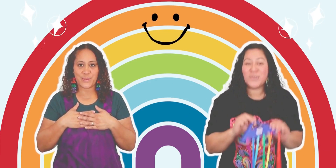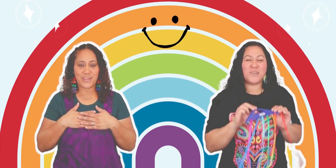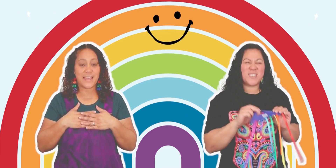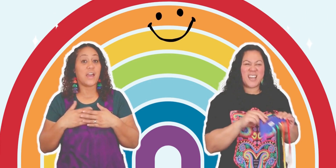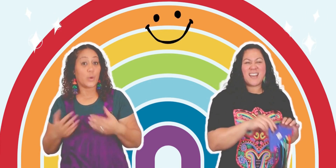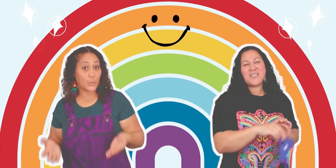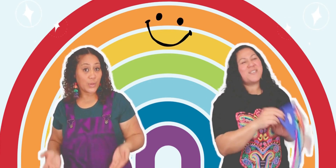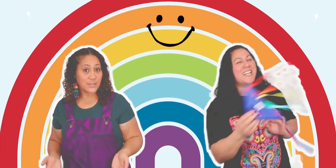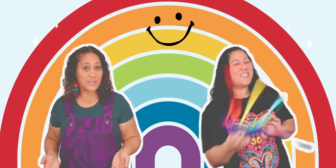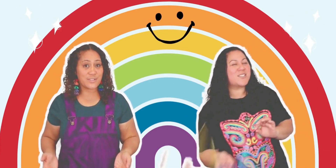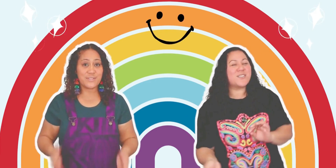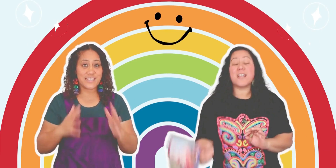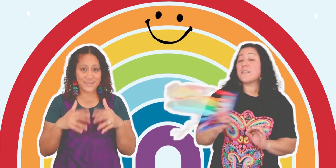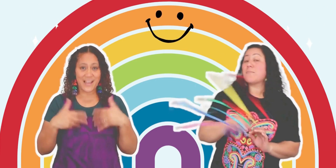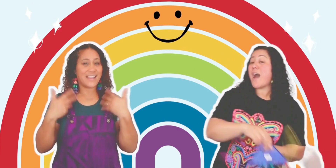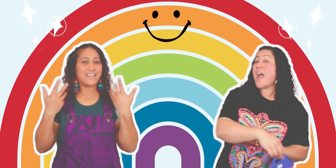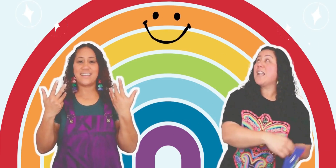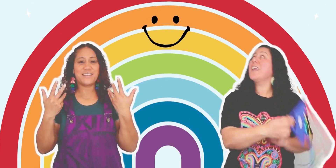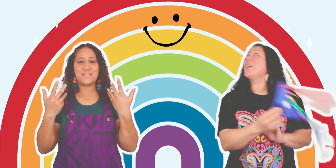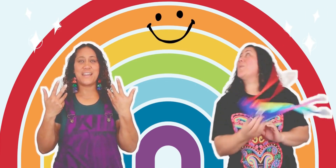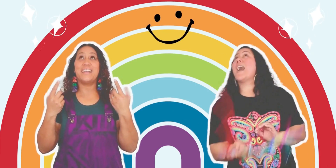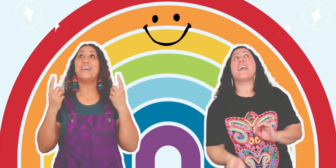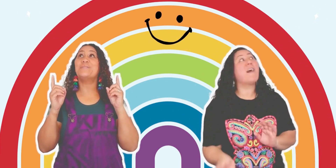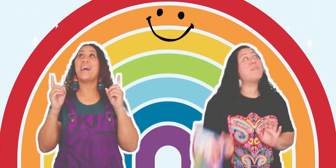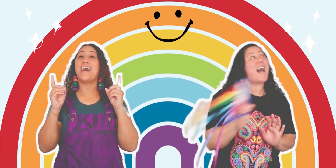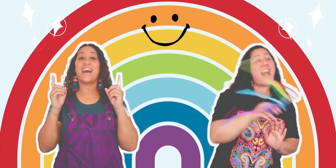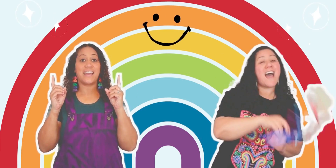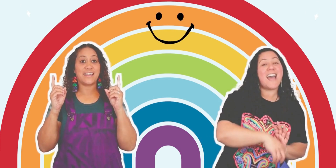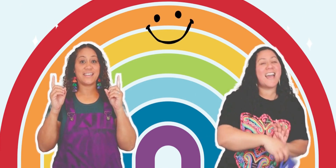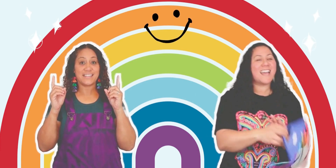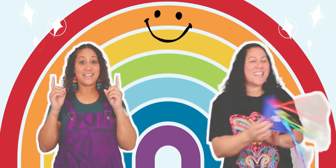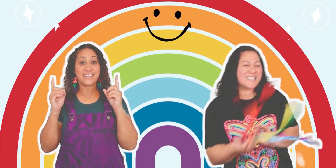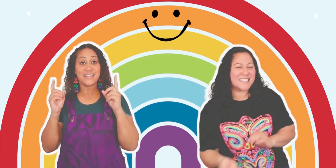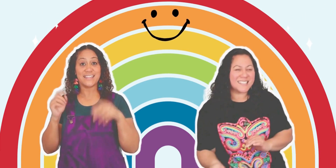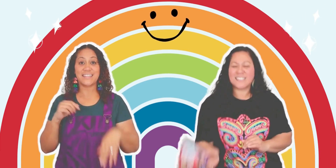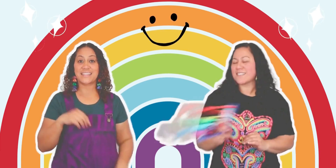Ooh, Uenuku is smiling way up high.